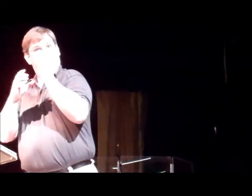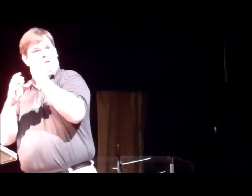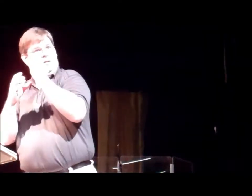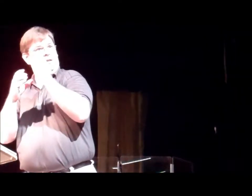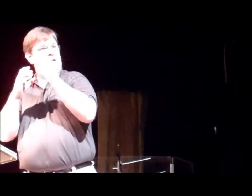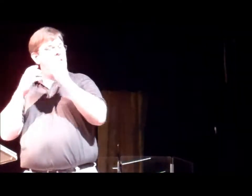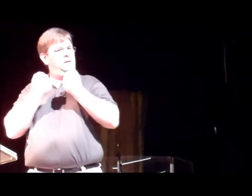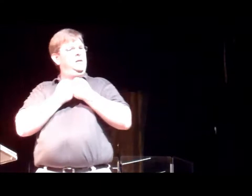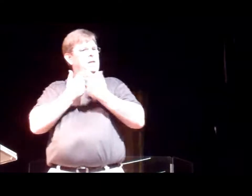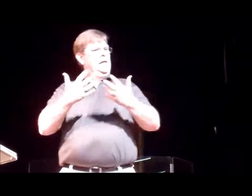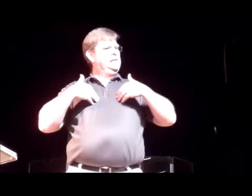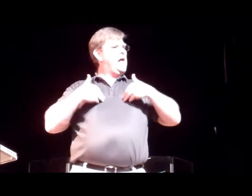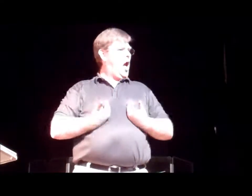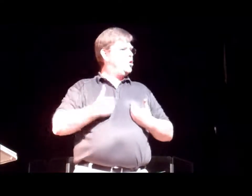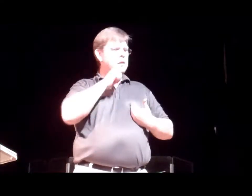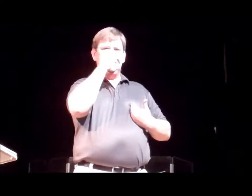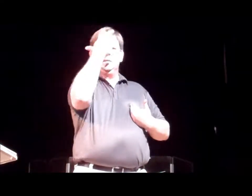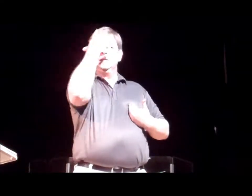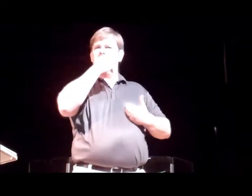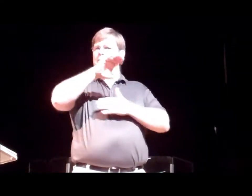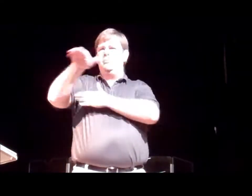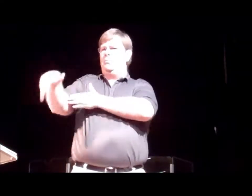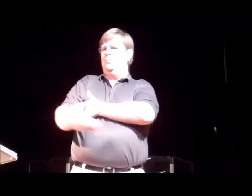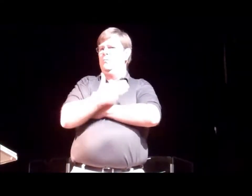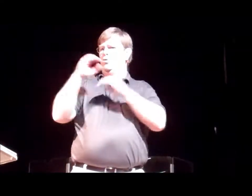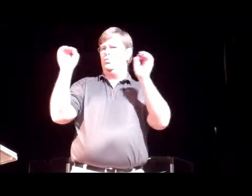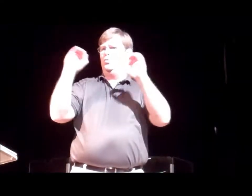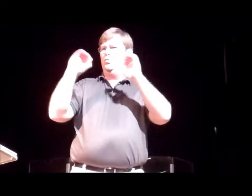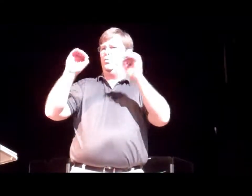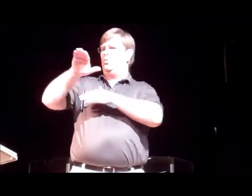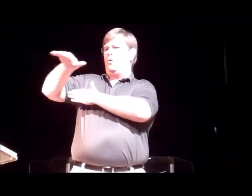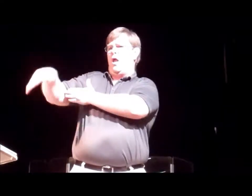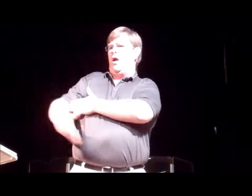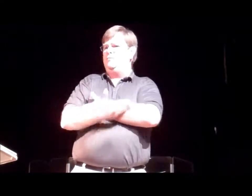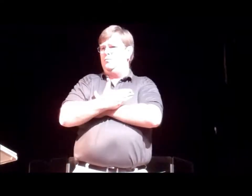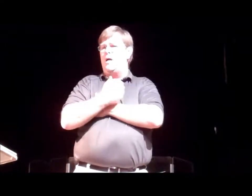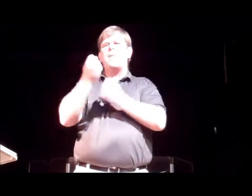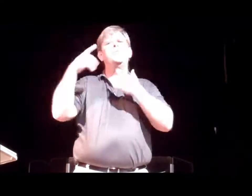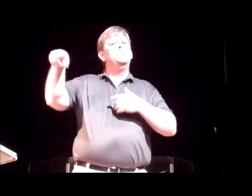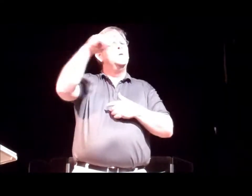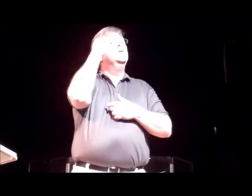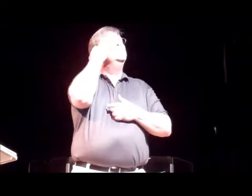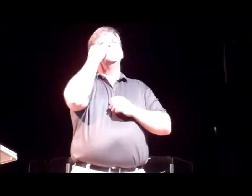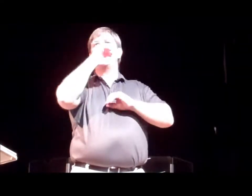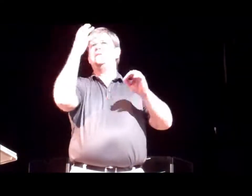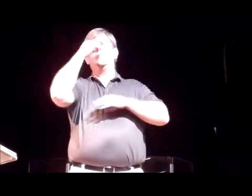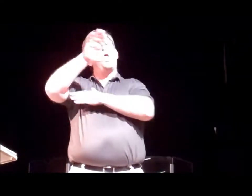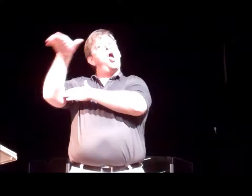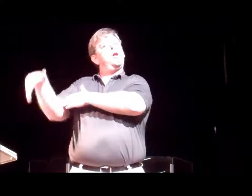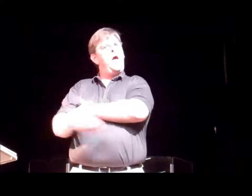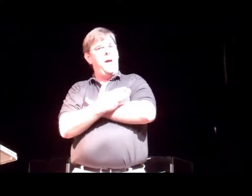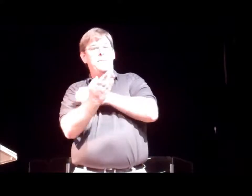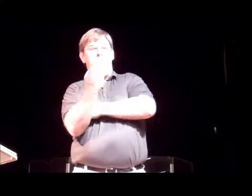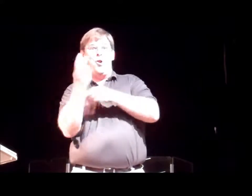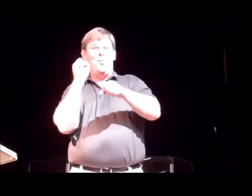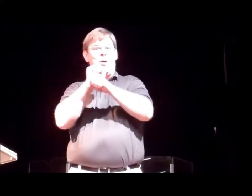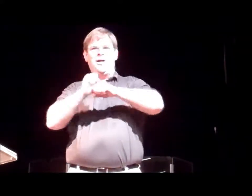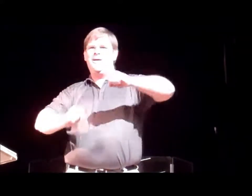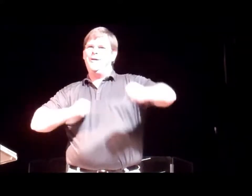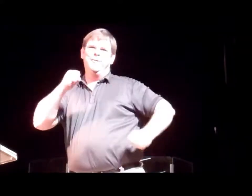the cross. Think about how physically tiring that is, on top of the fact that he had not had any sleep the night before.